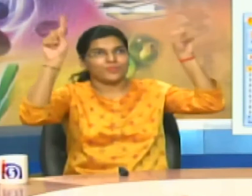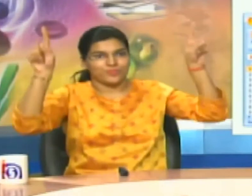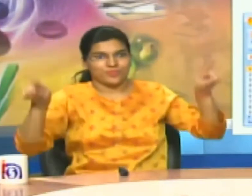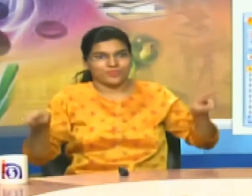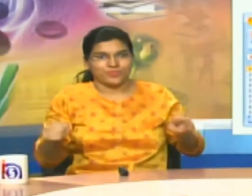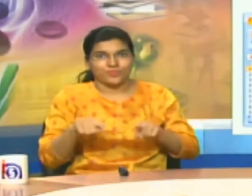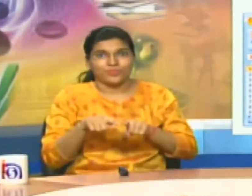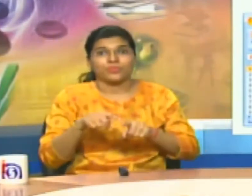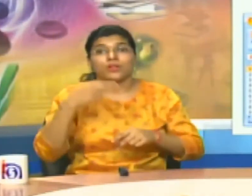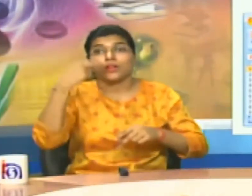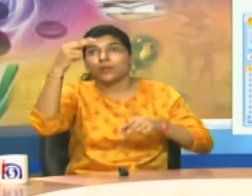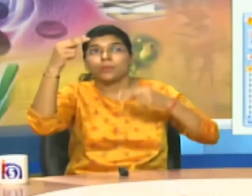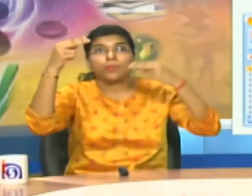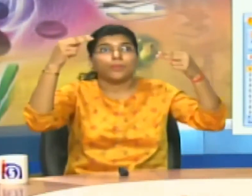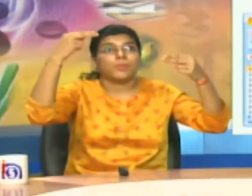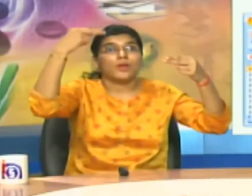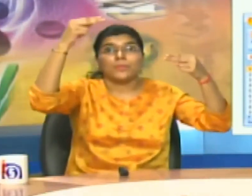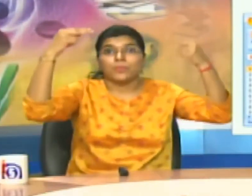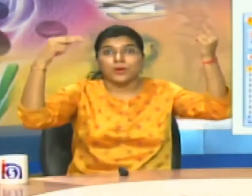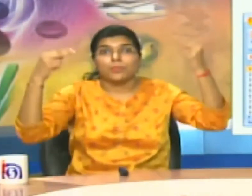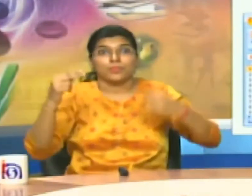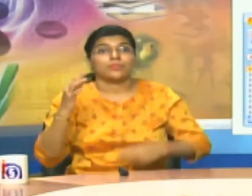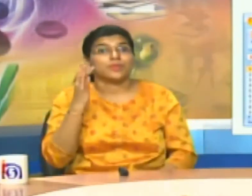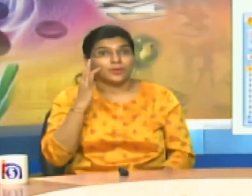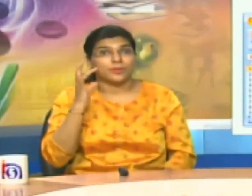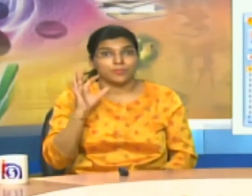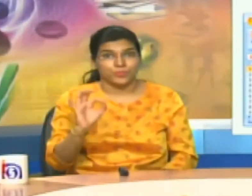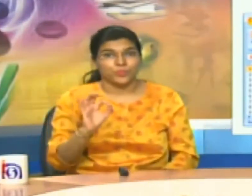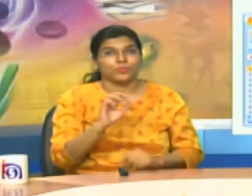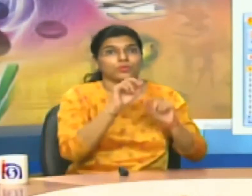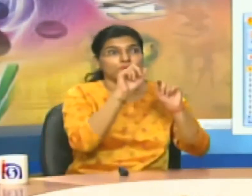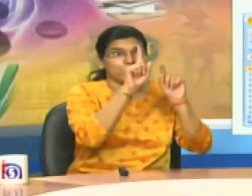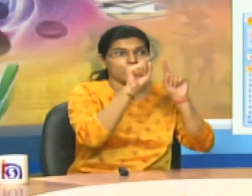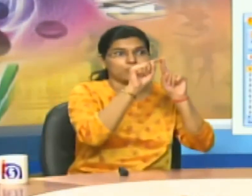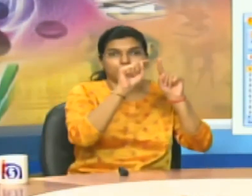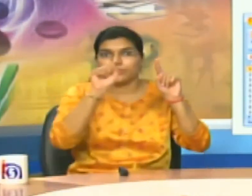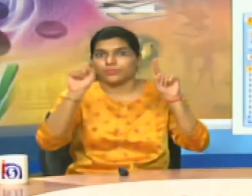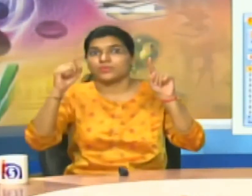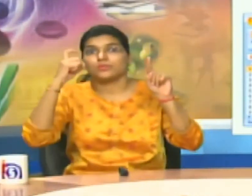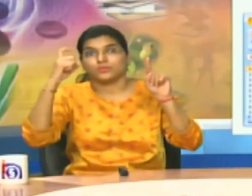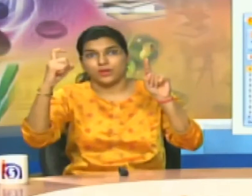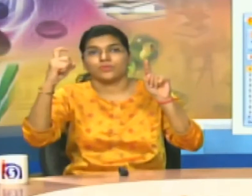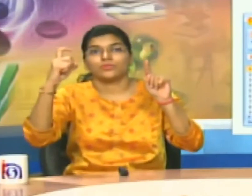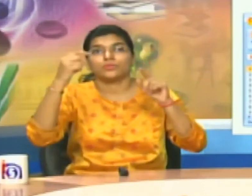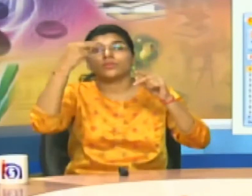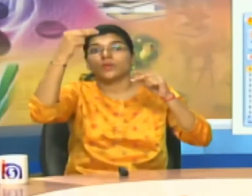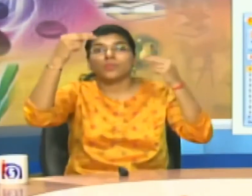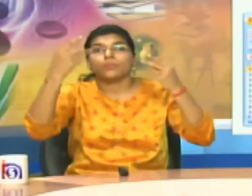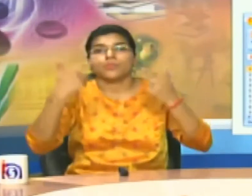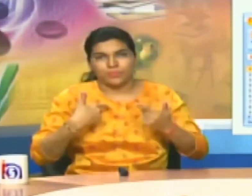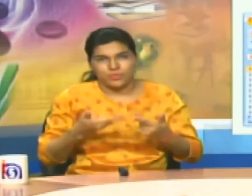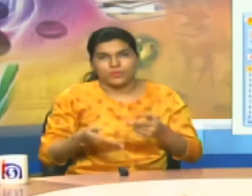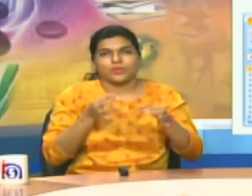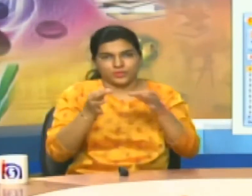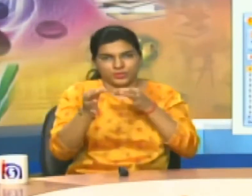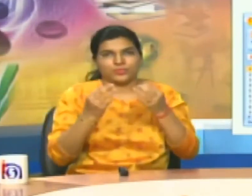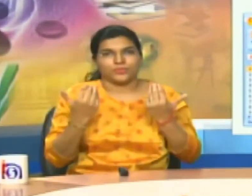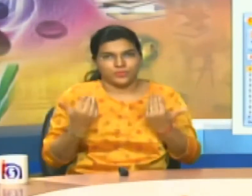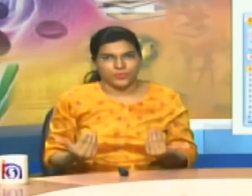This you can see on the screen. When that sheet opens up, there are different names on the